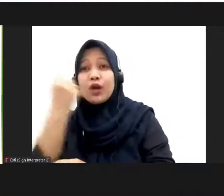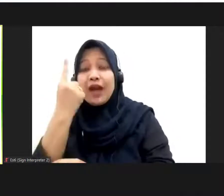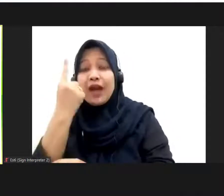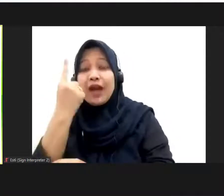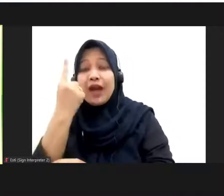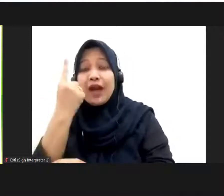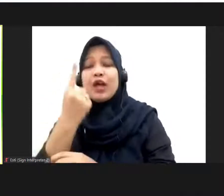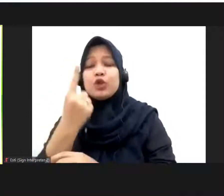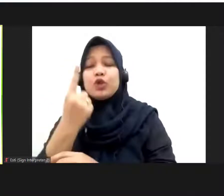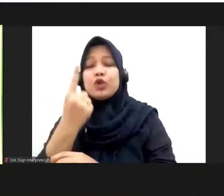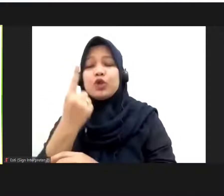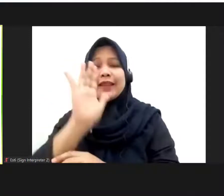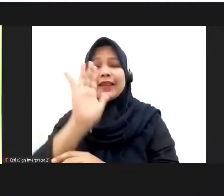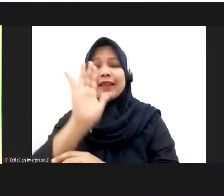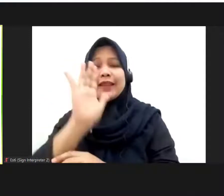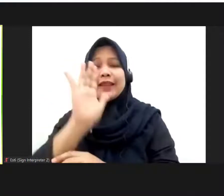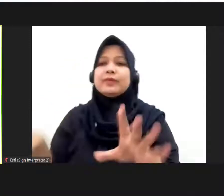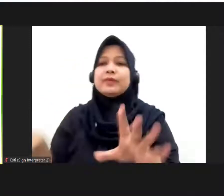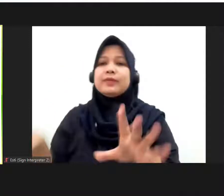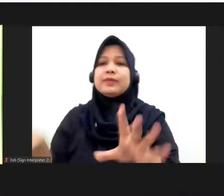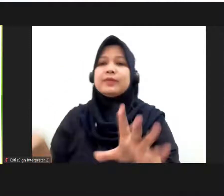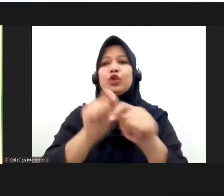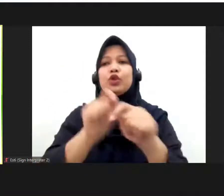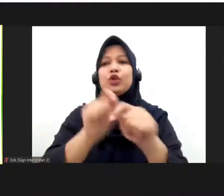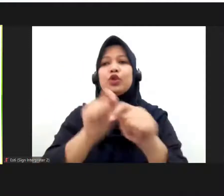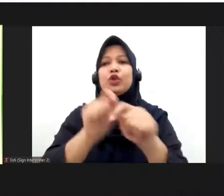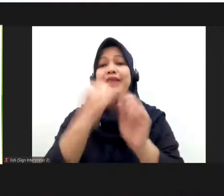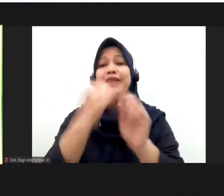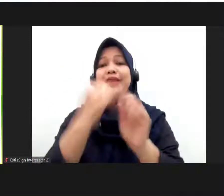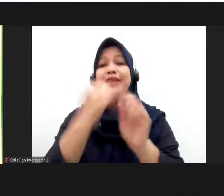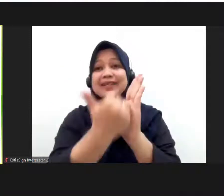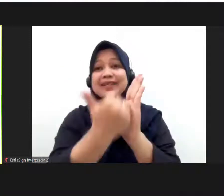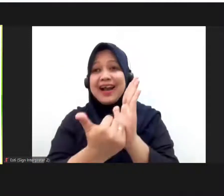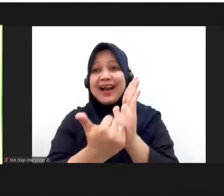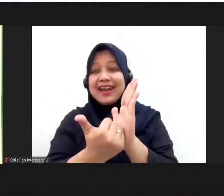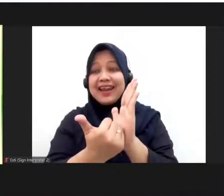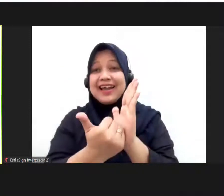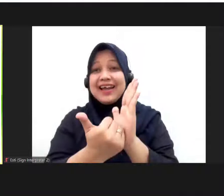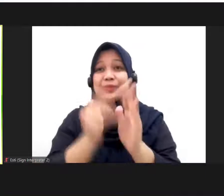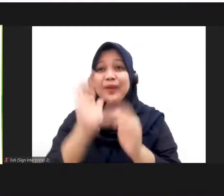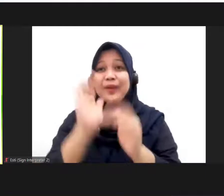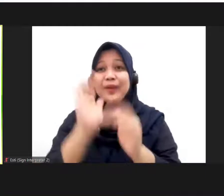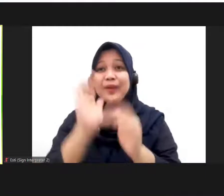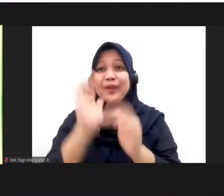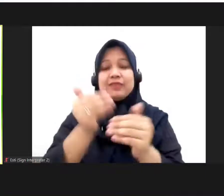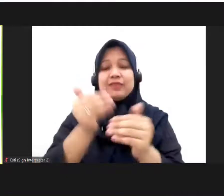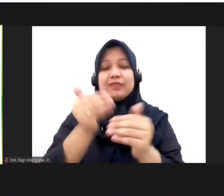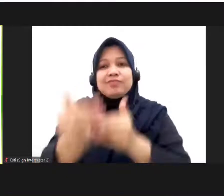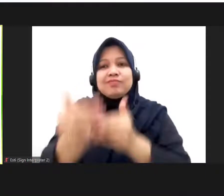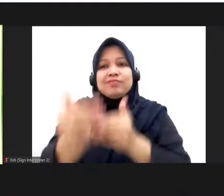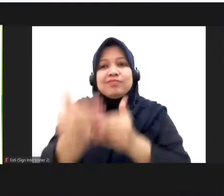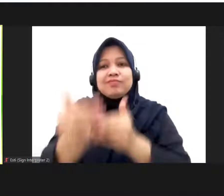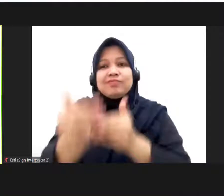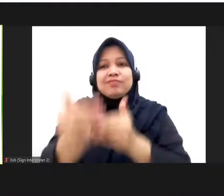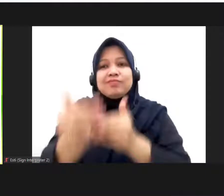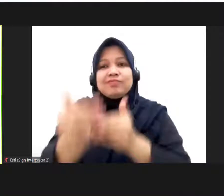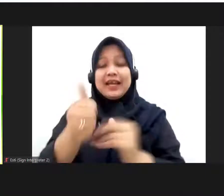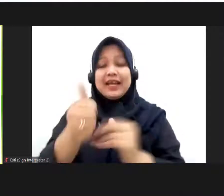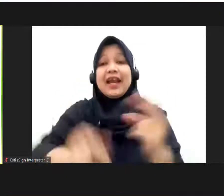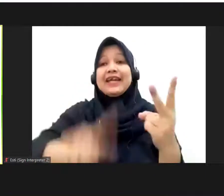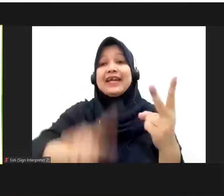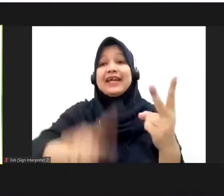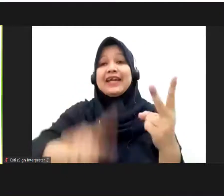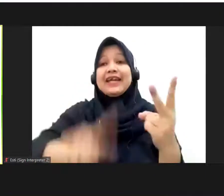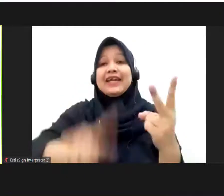policy making bodies so that we will have a better mechanism in doing things. So that's A, advocacy. Another one is